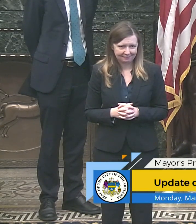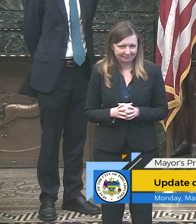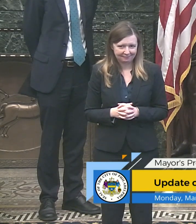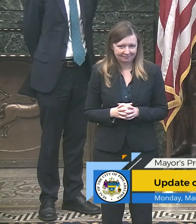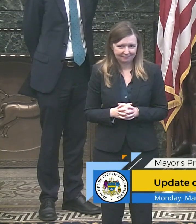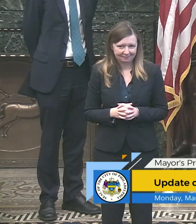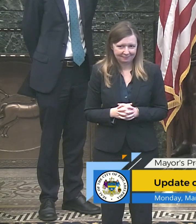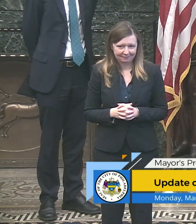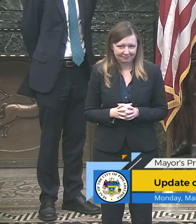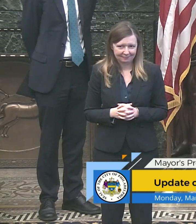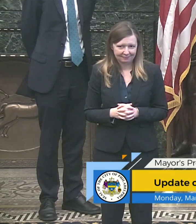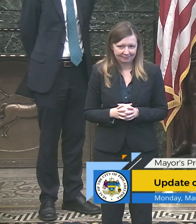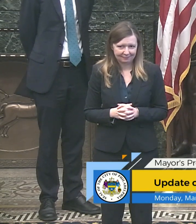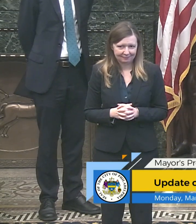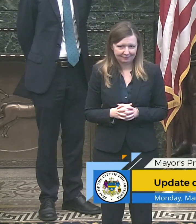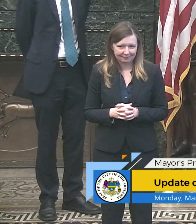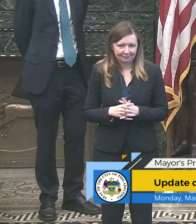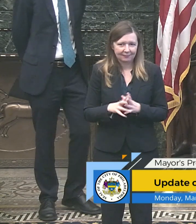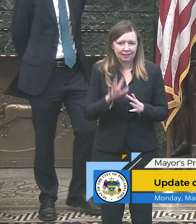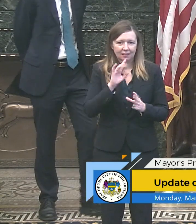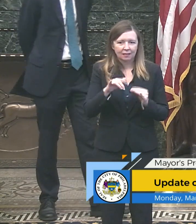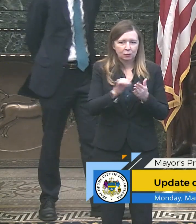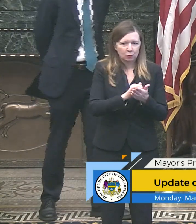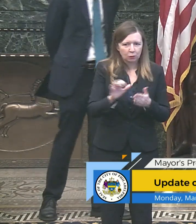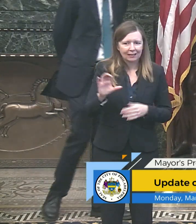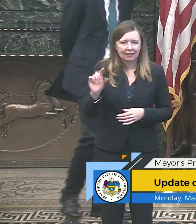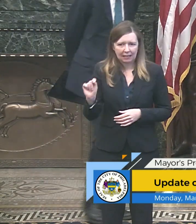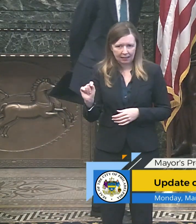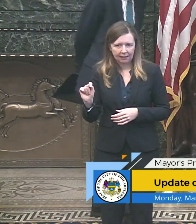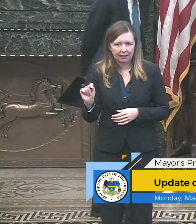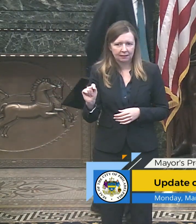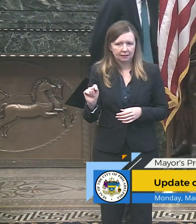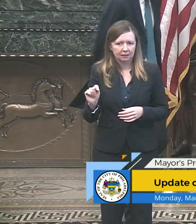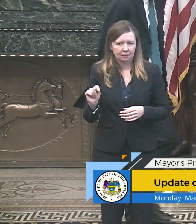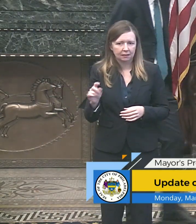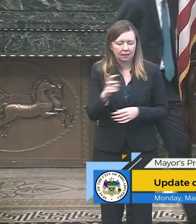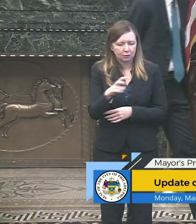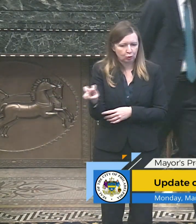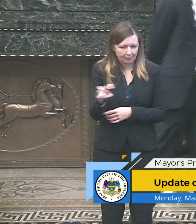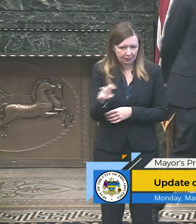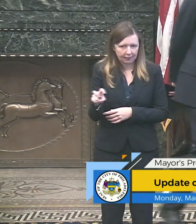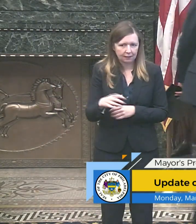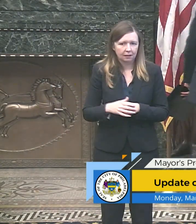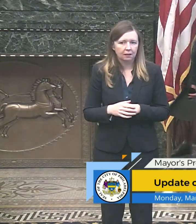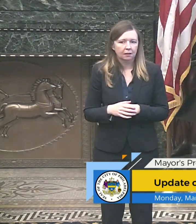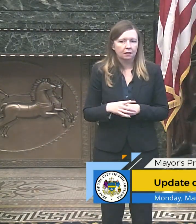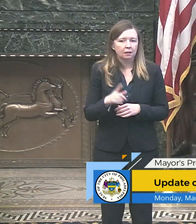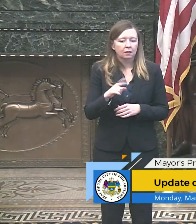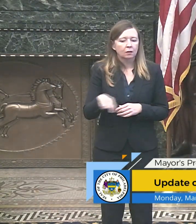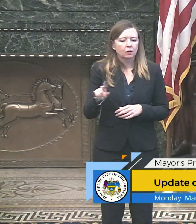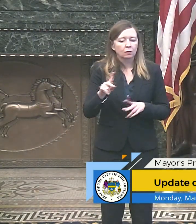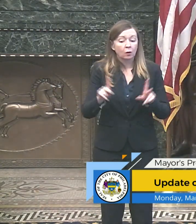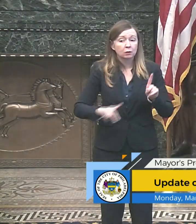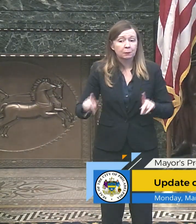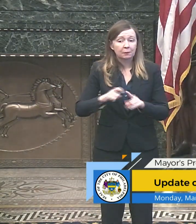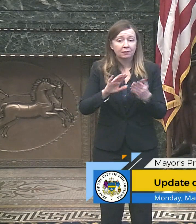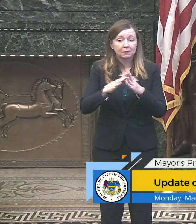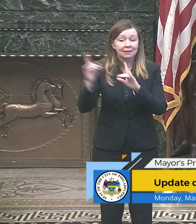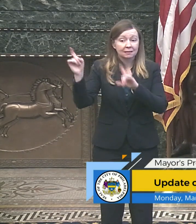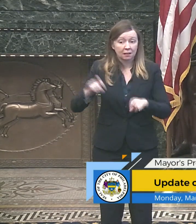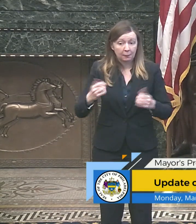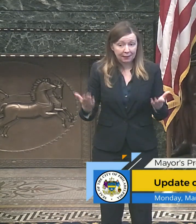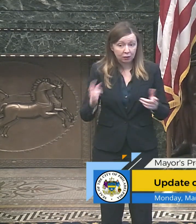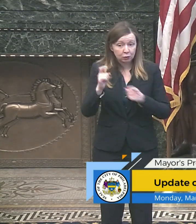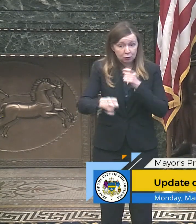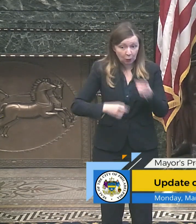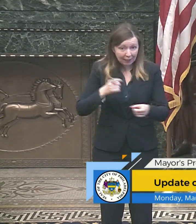them to refrain from non-essential domestic travel. Is there going to be a point where if those people are from those states are coming here to Philly, that there's